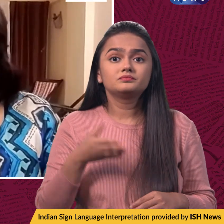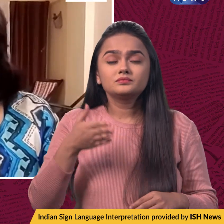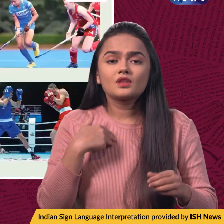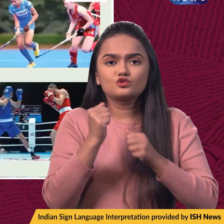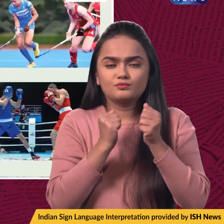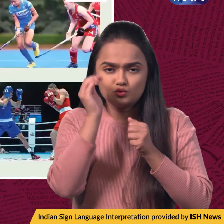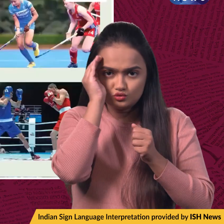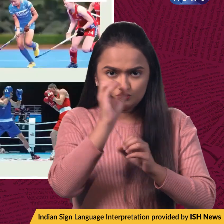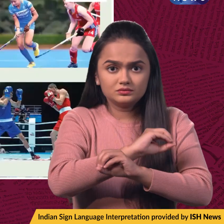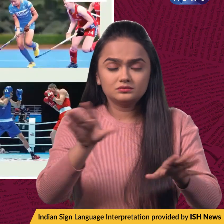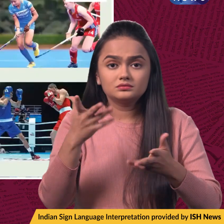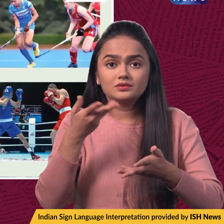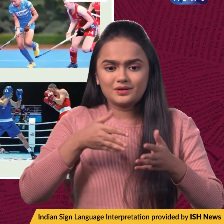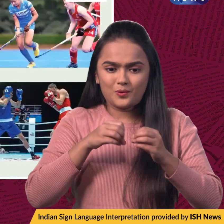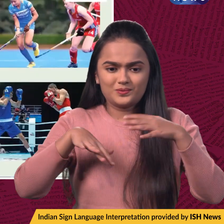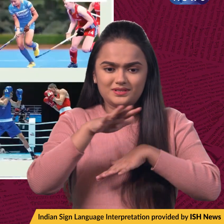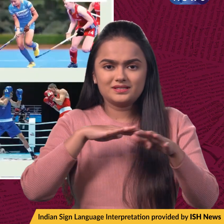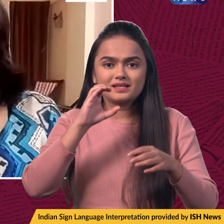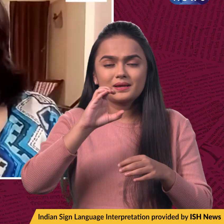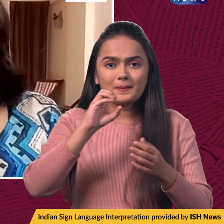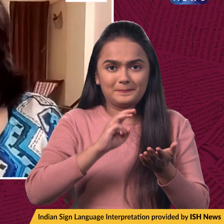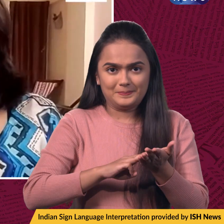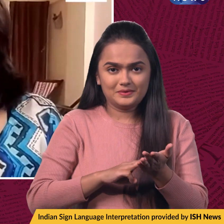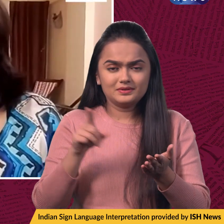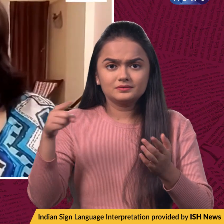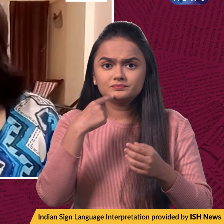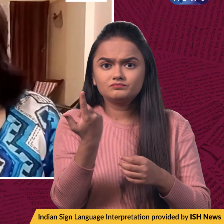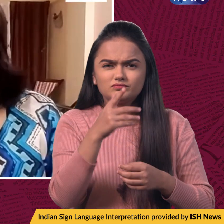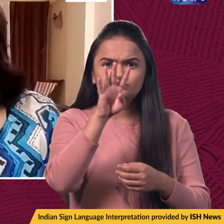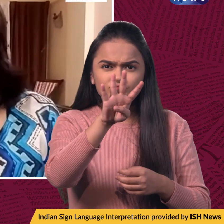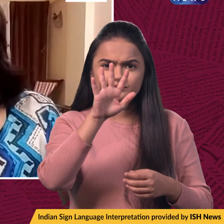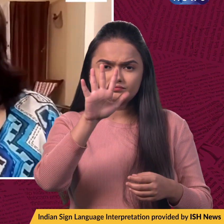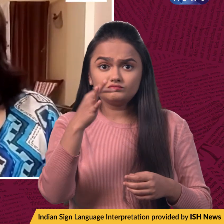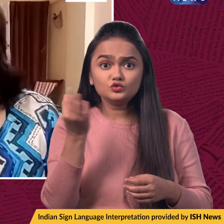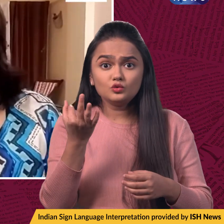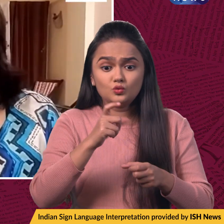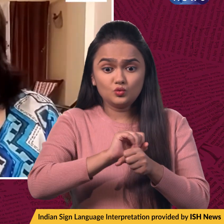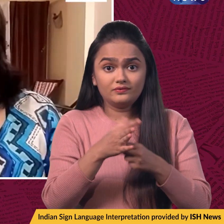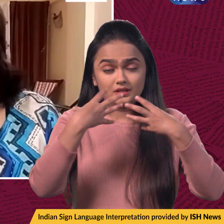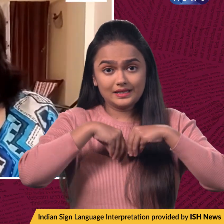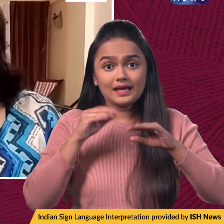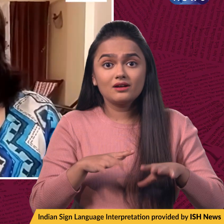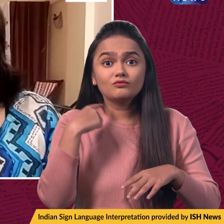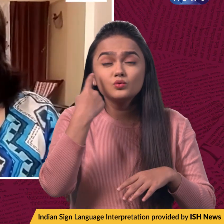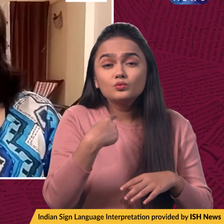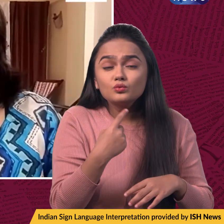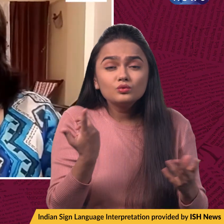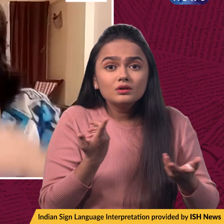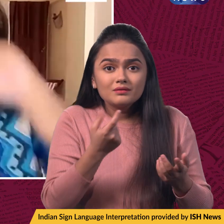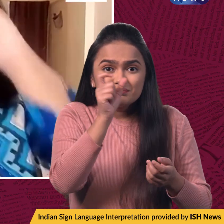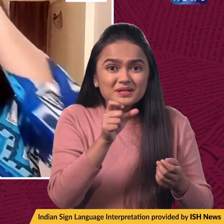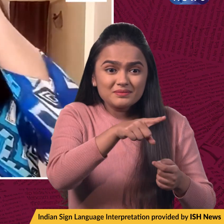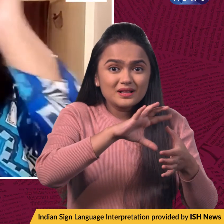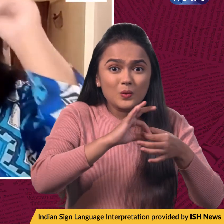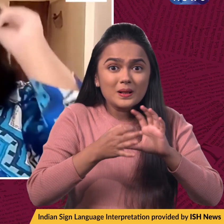to sports news right now. According to the Organizing Committee of Olympics in Beijing, 45 new COVID cases have been detected